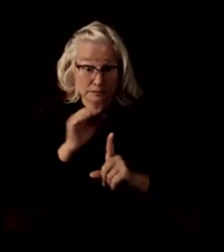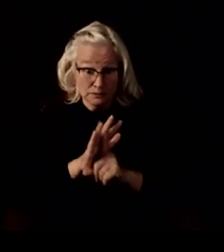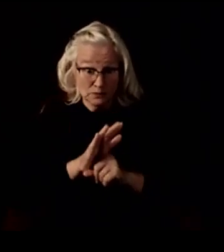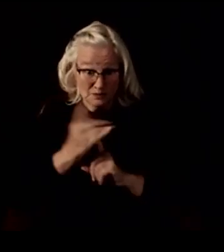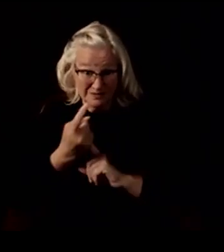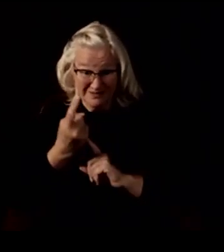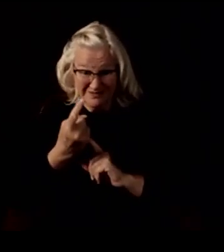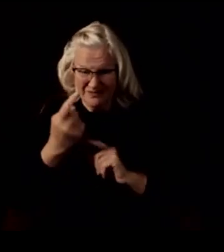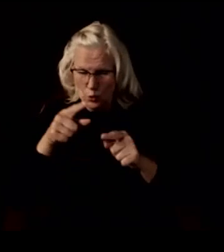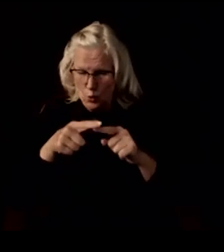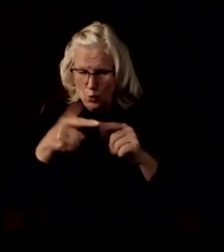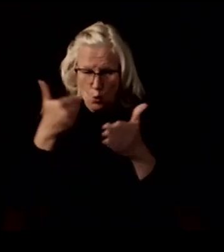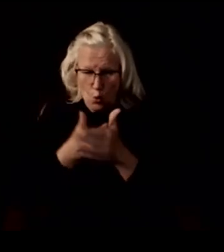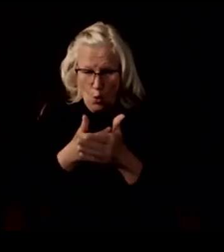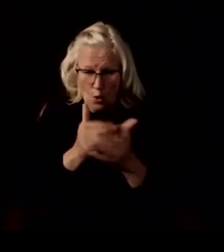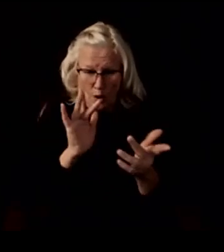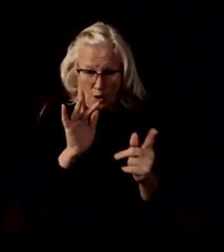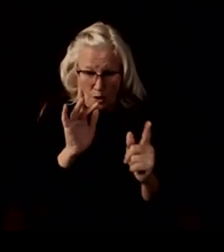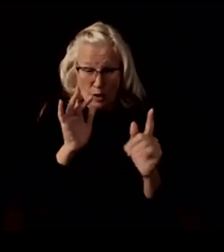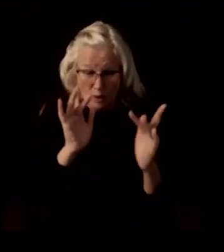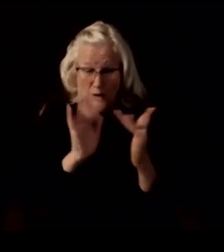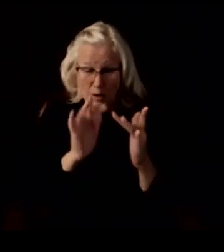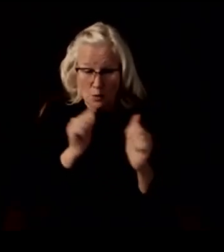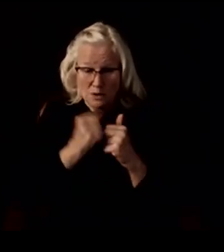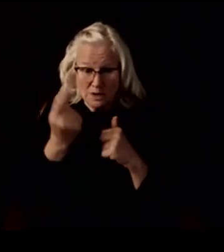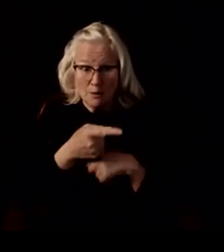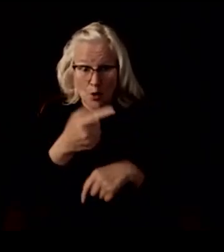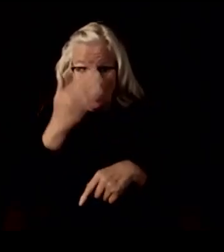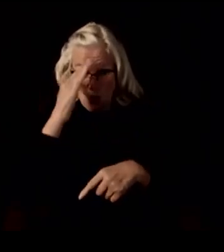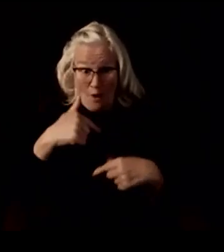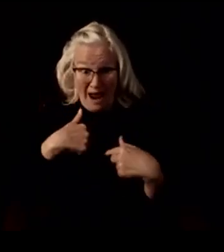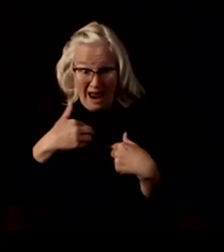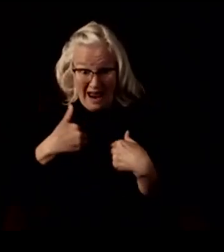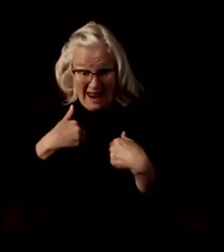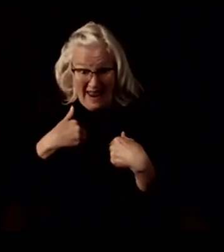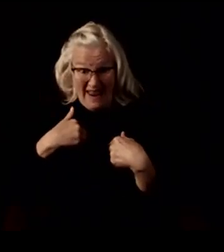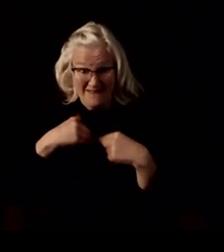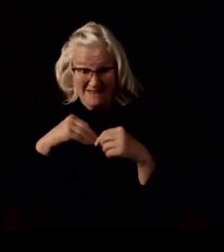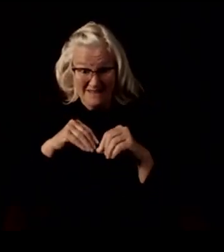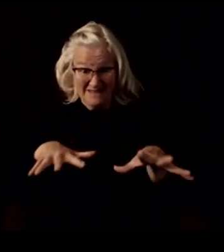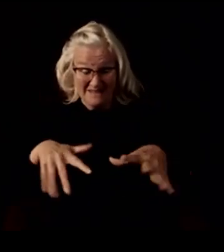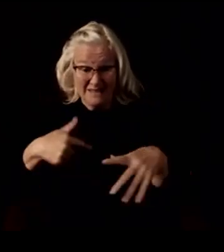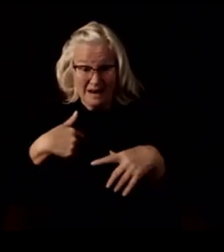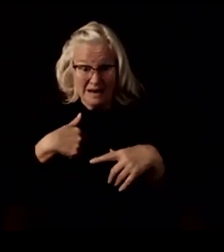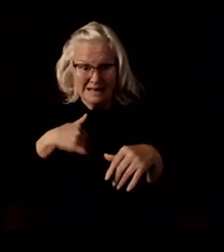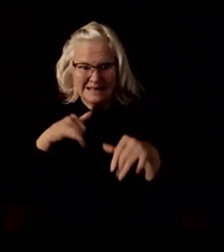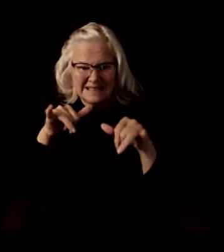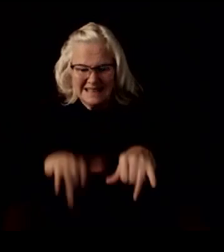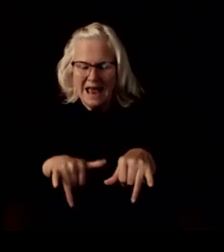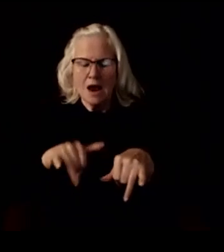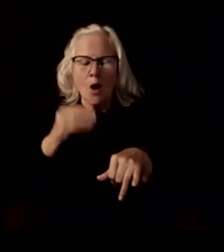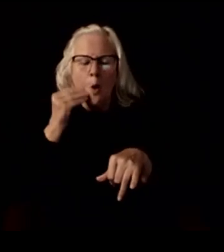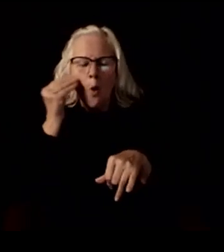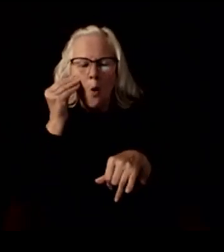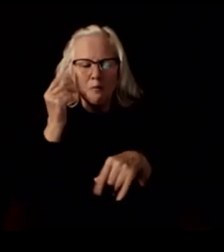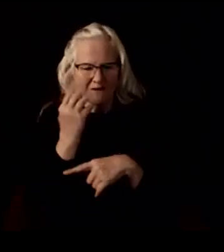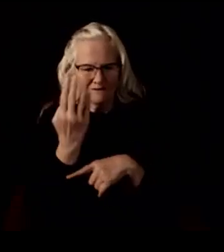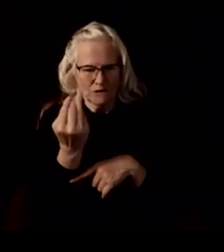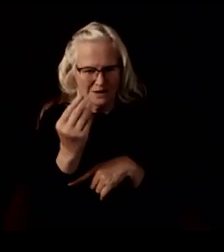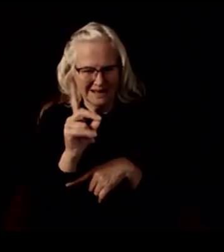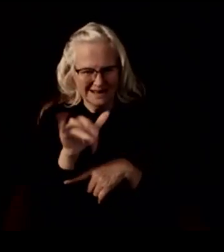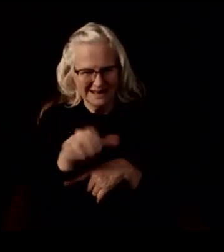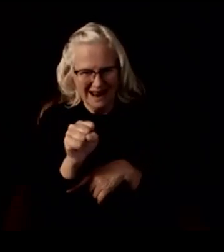to have COVID, they need to quarantine, meaning stay at home for 14 days. A close contact is defined as